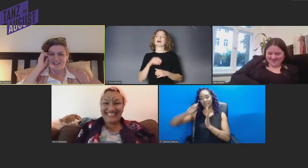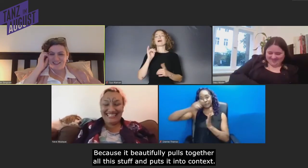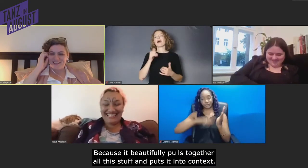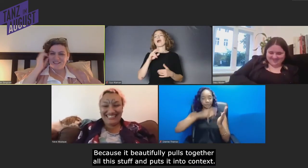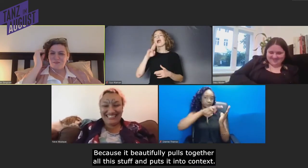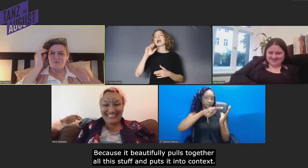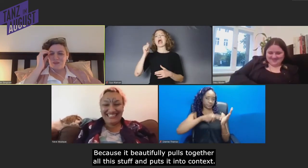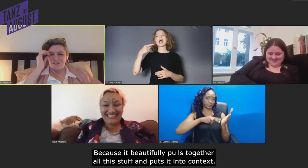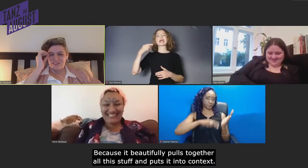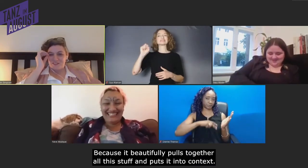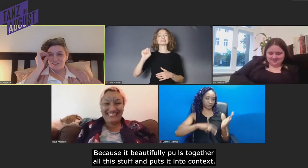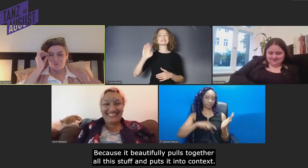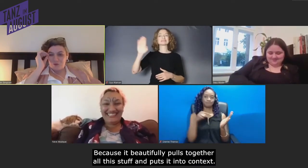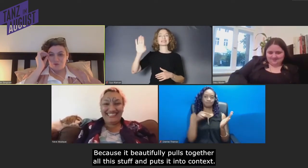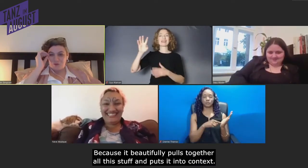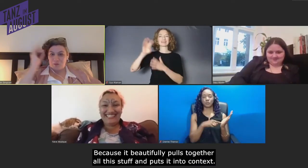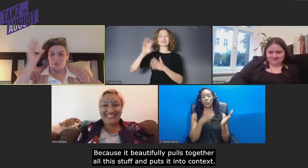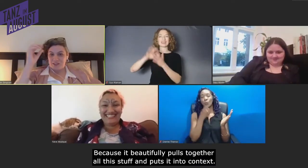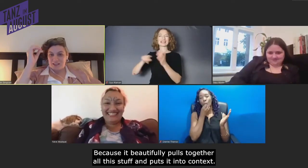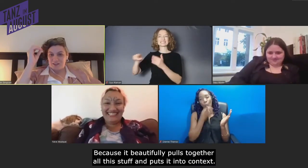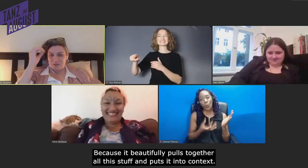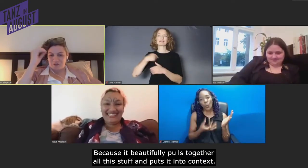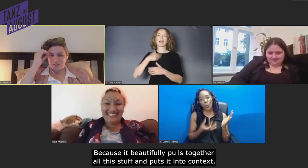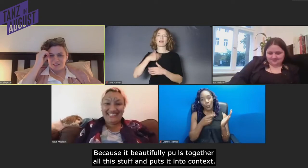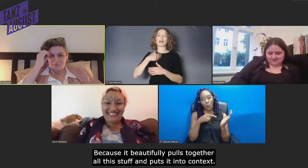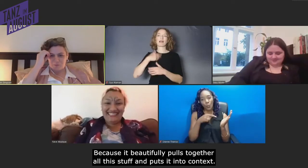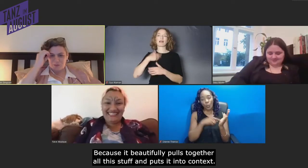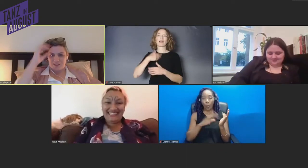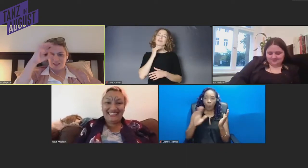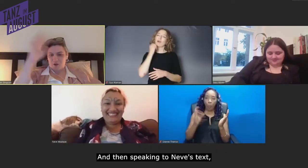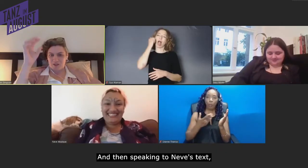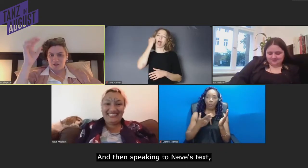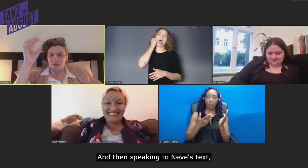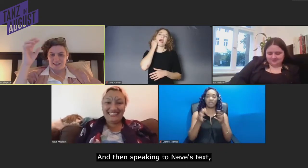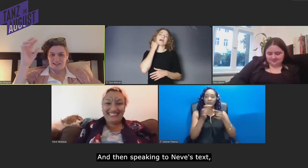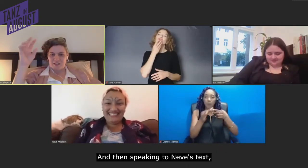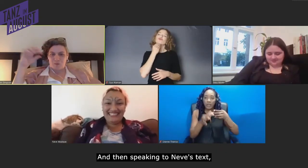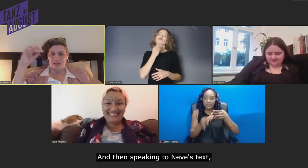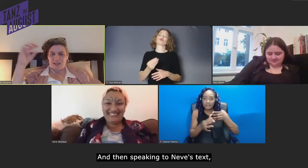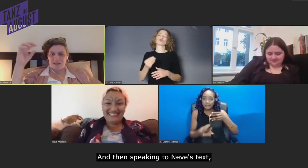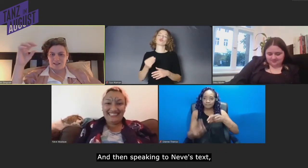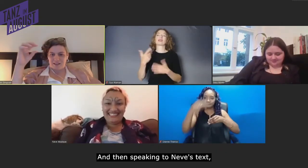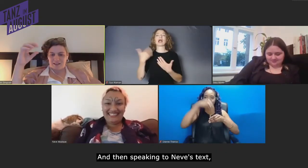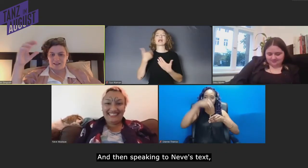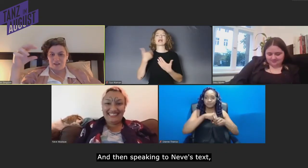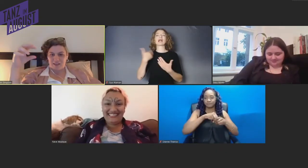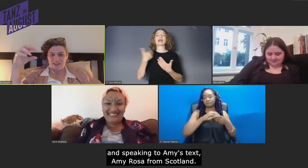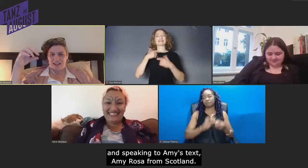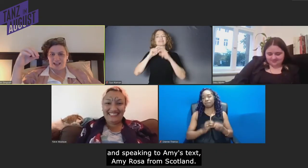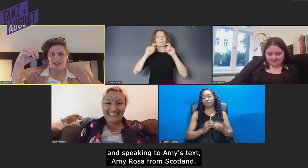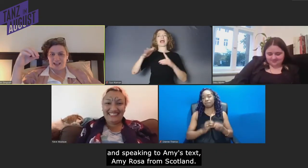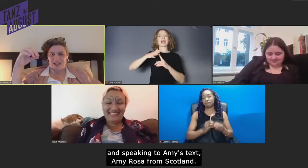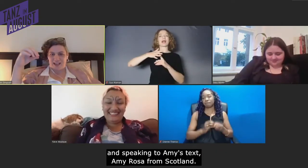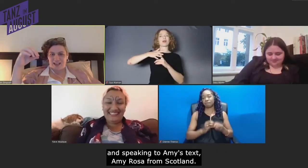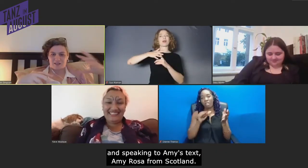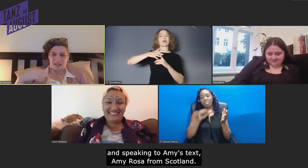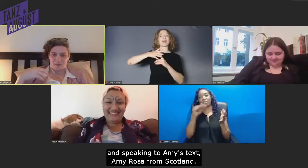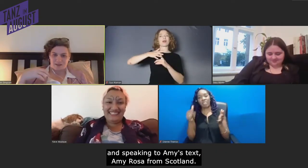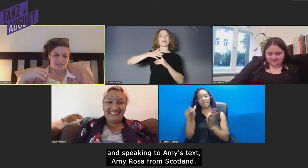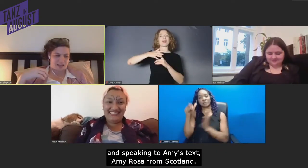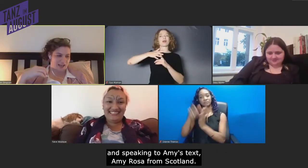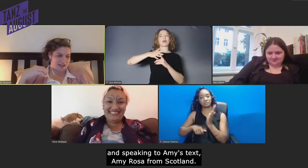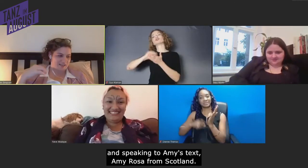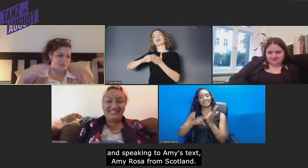while, because it just beautifully pulls together all of this stuff and puts it into context. And then speaking to Neve's text and speaking to